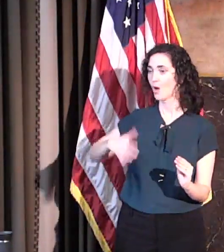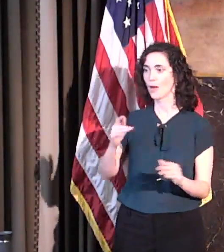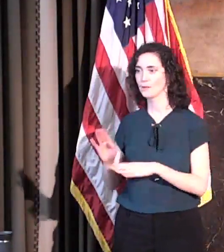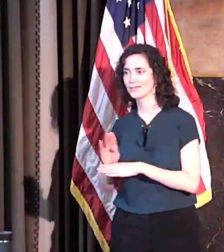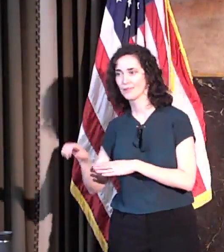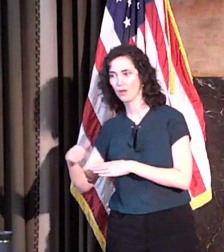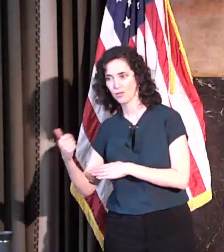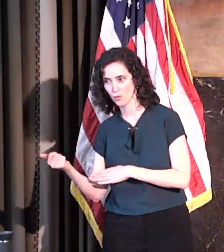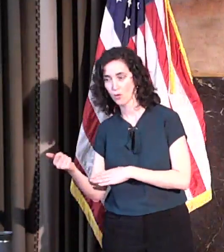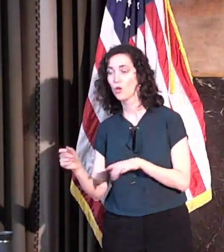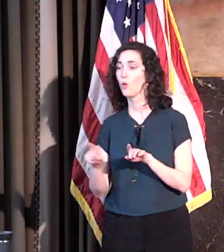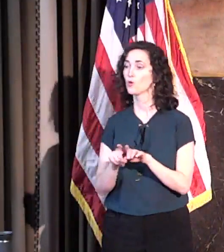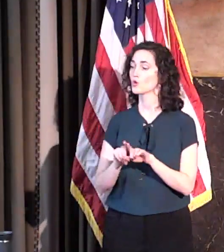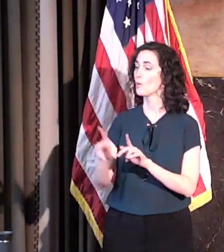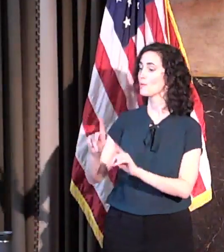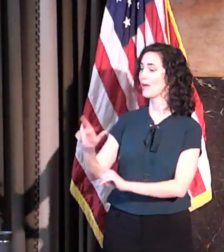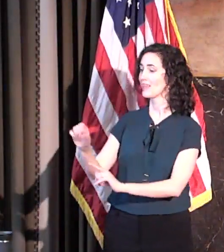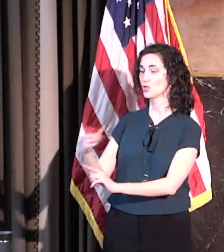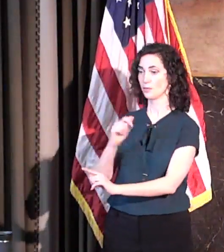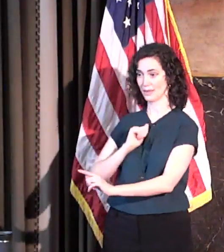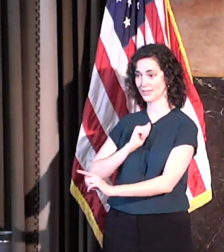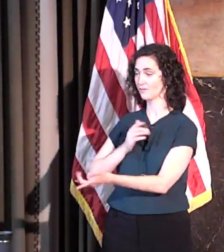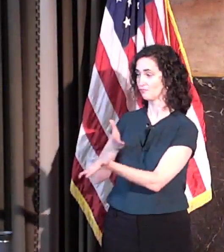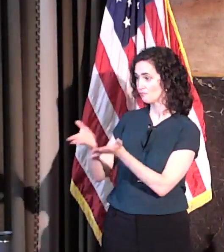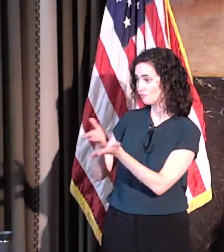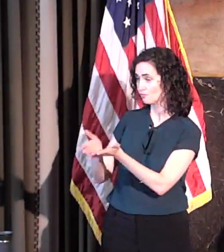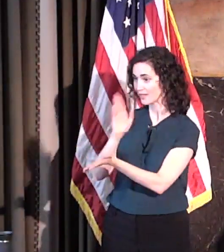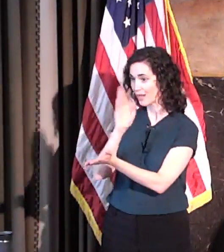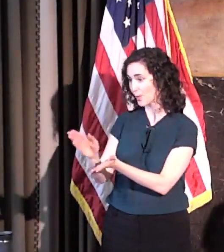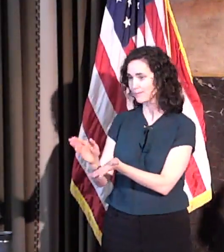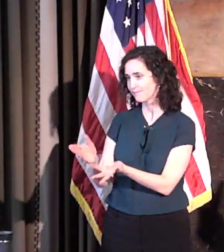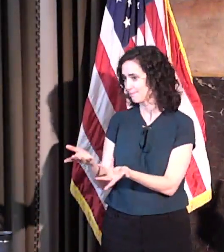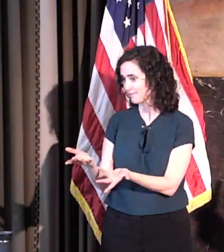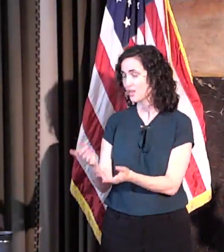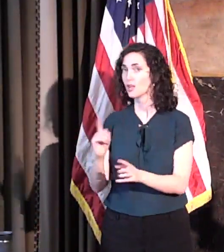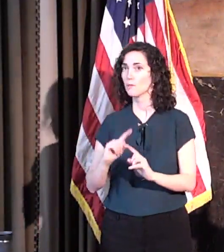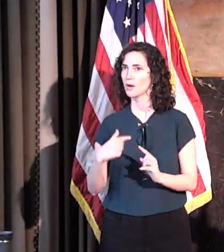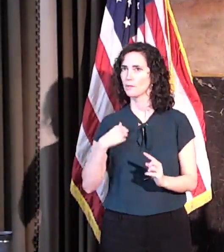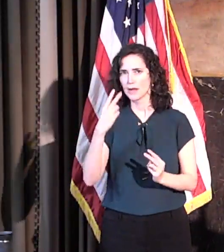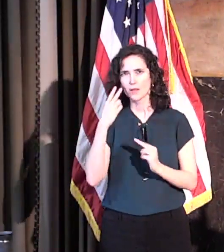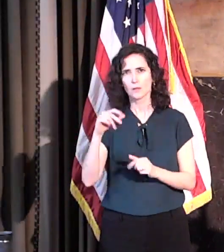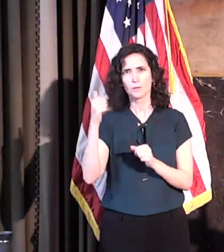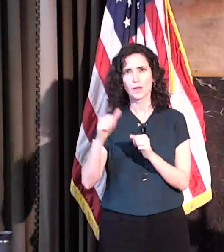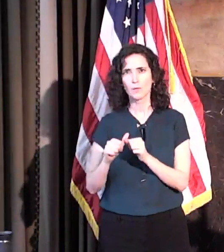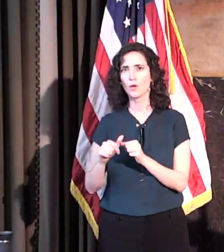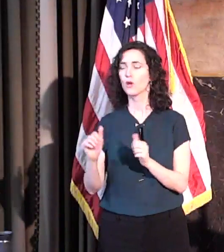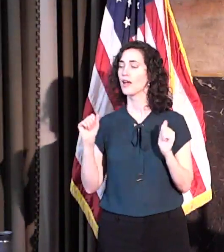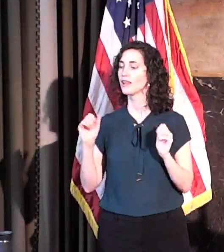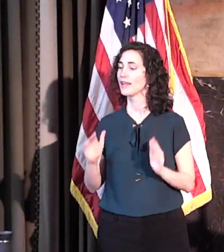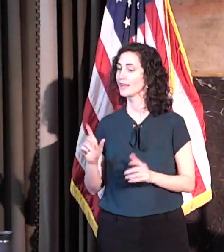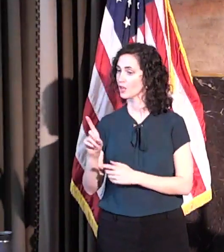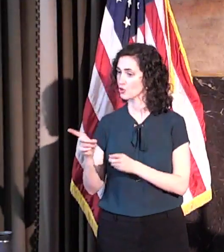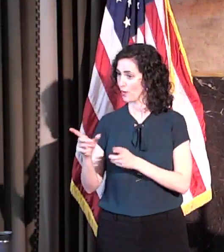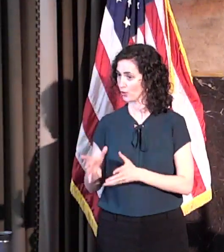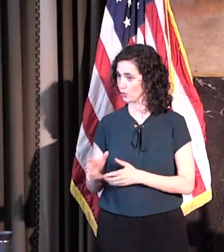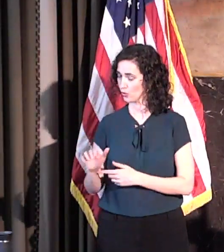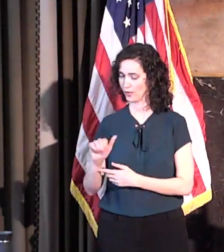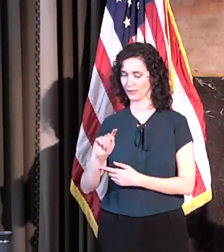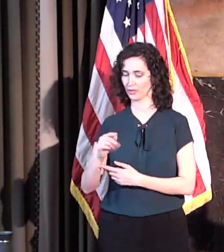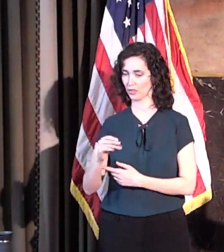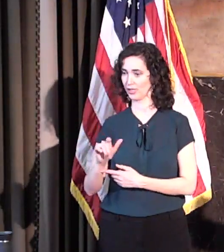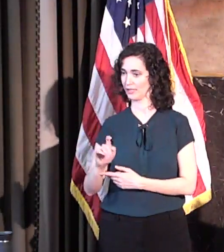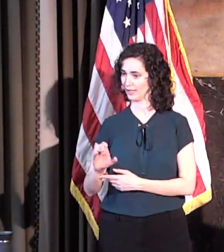conversation with the folks at LSU about this. But I do know from my memory, the athletic director was,